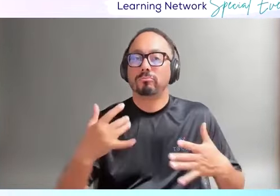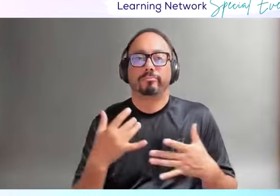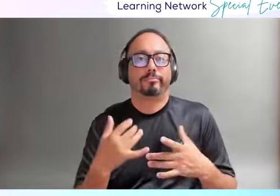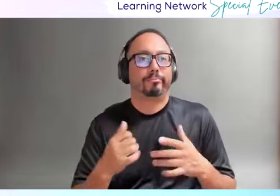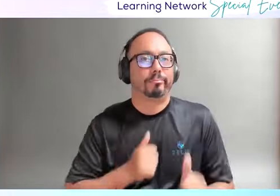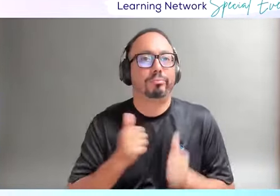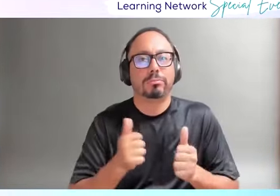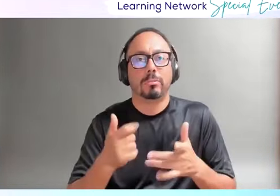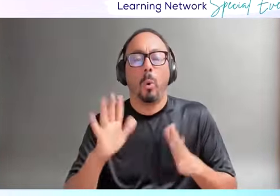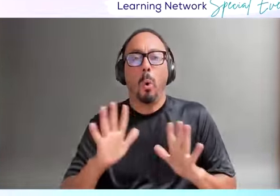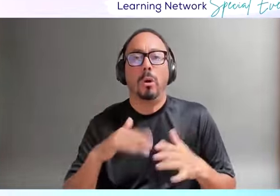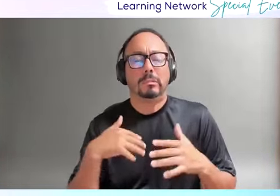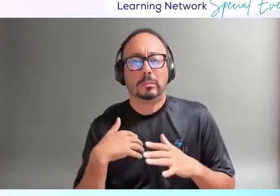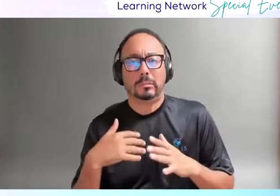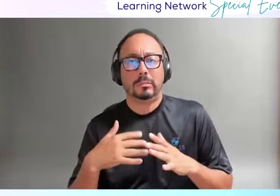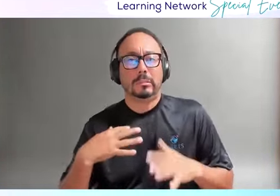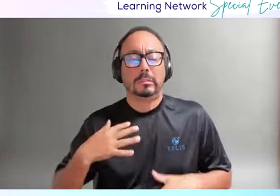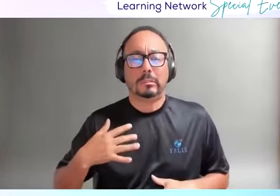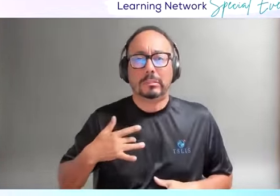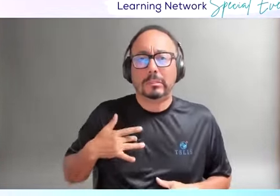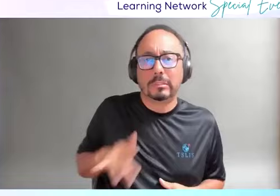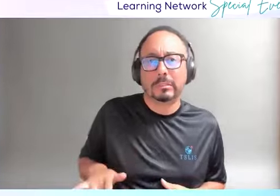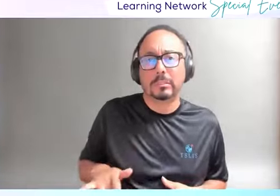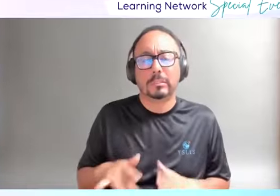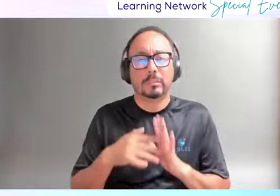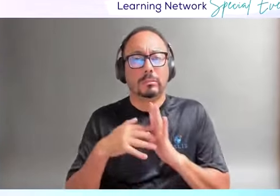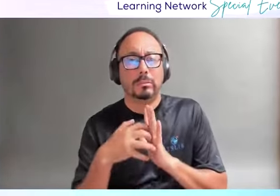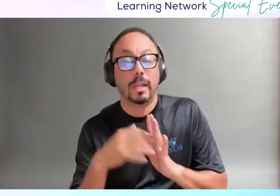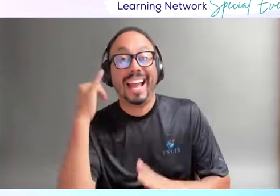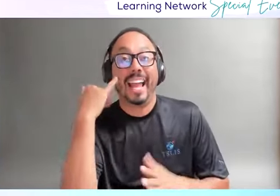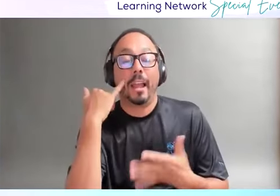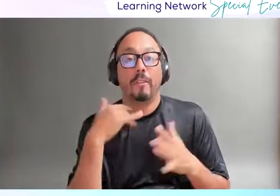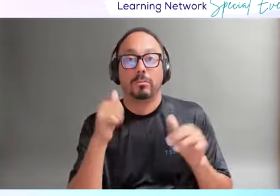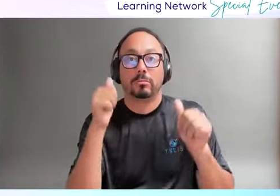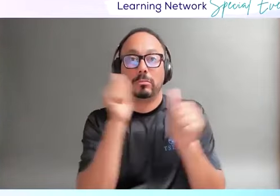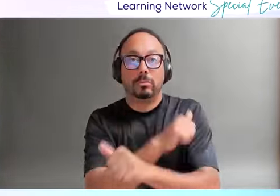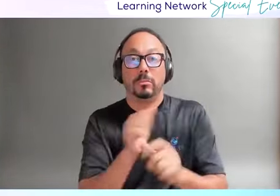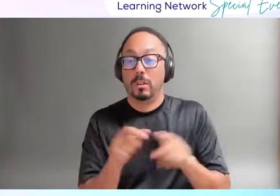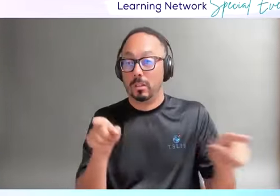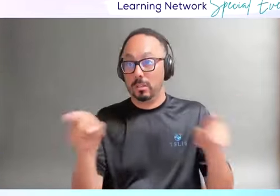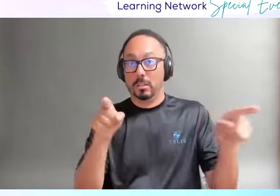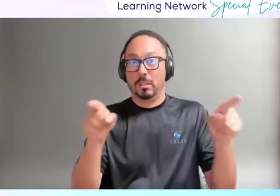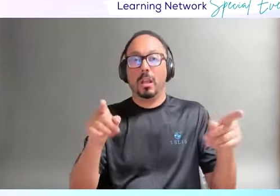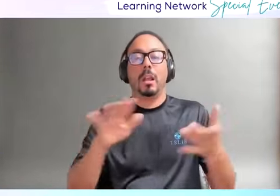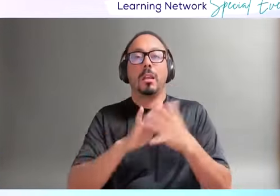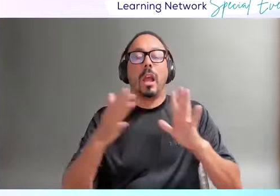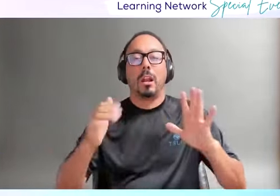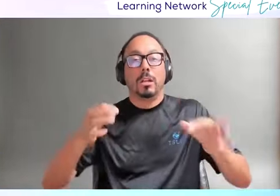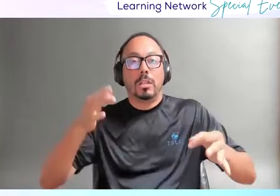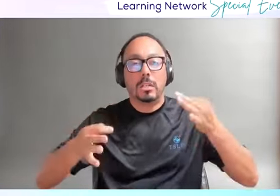occur if intoxication is present in either party, because judgment is reduced or judgment